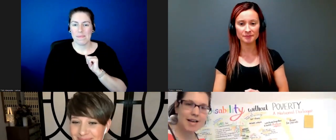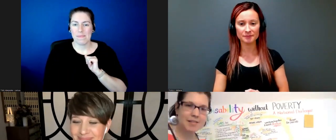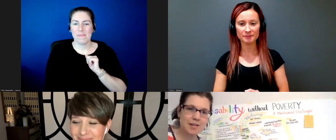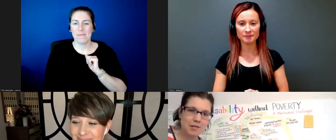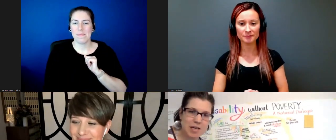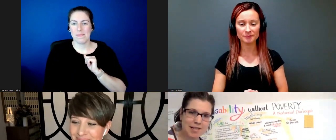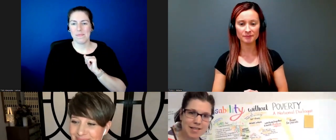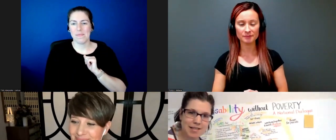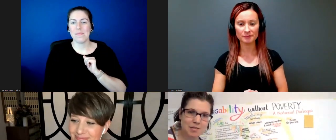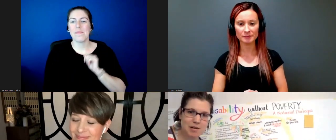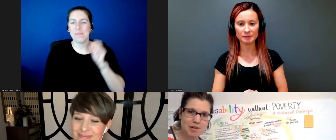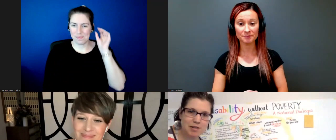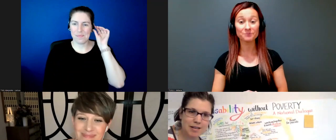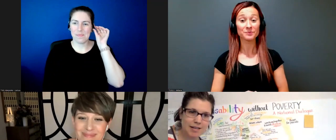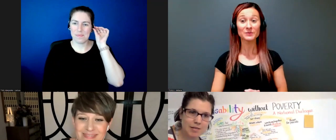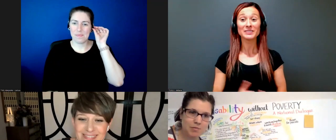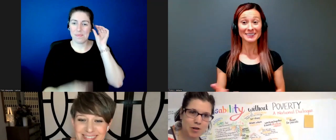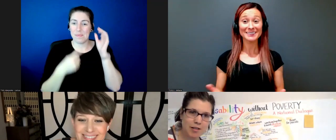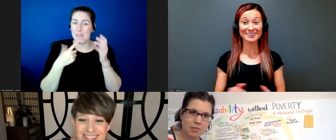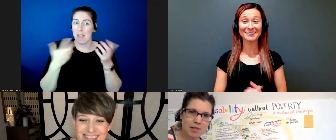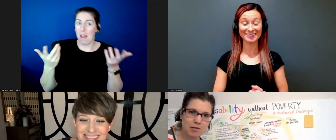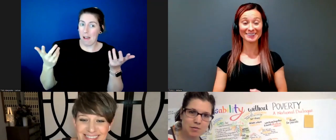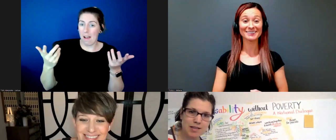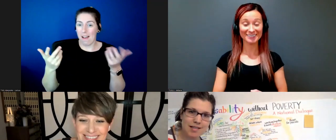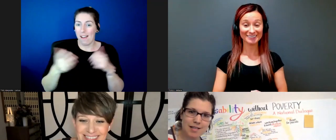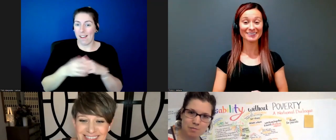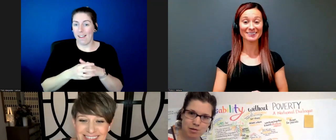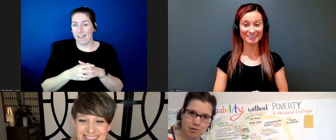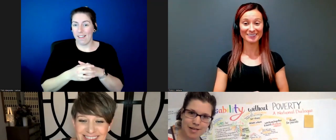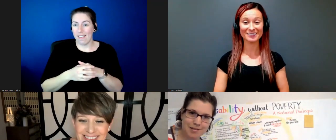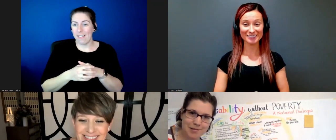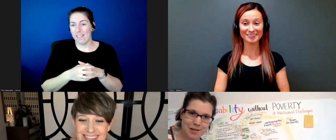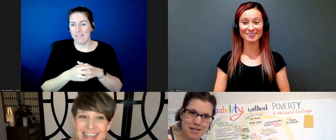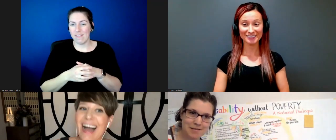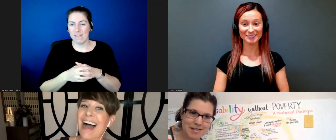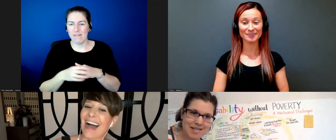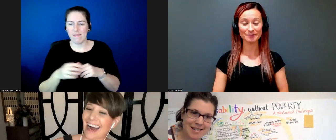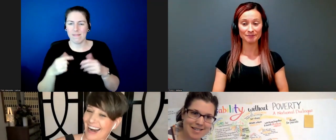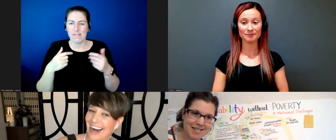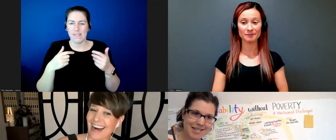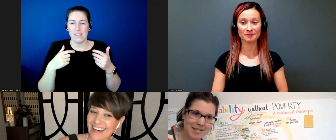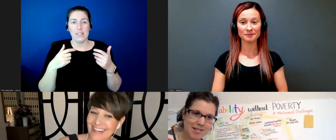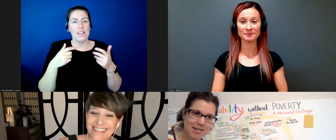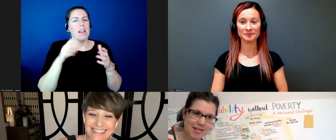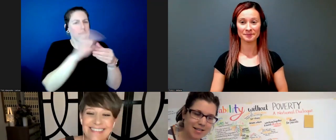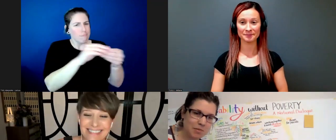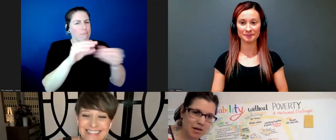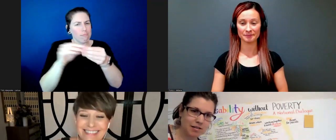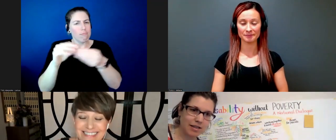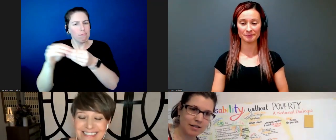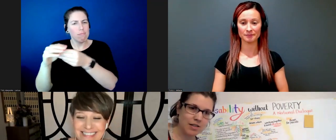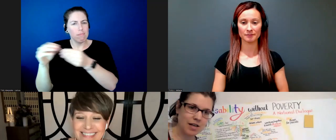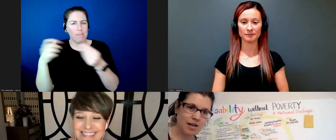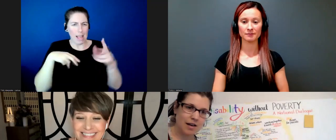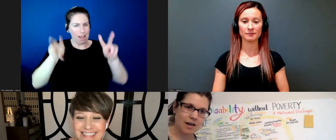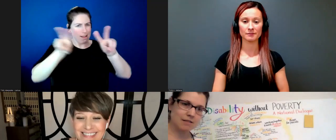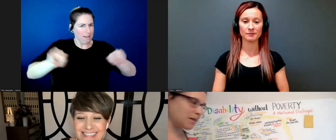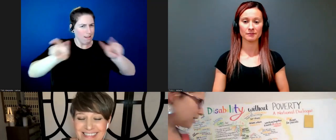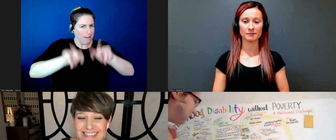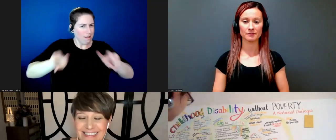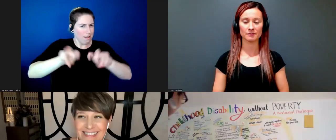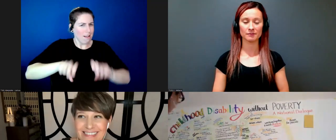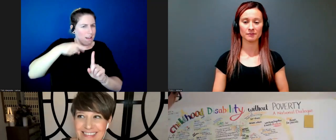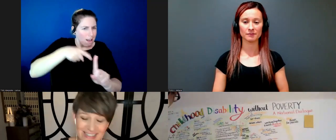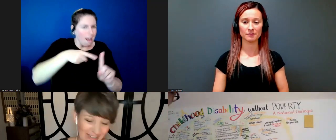Yeah, I think because I get to speak to it, I kind of try to speak to what's in between what I'm hearing. I think that's part of the gift.